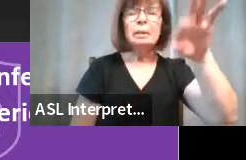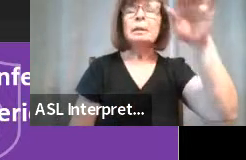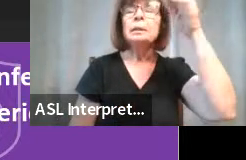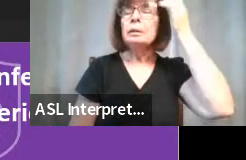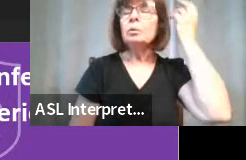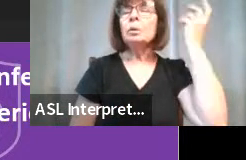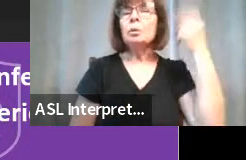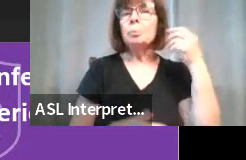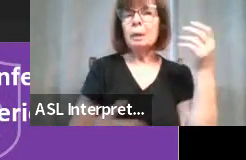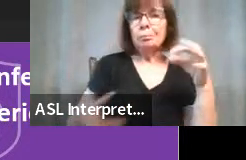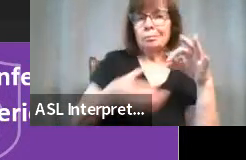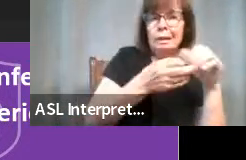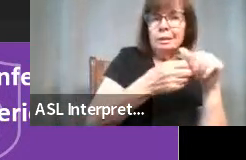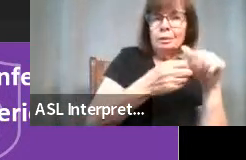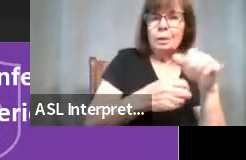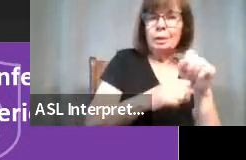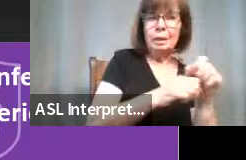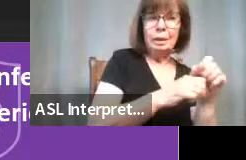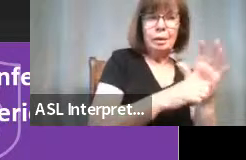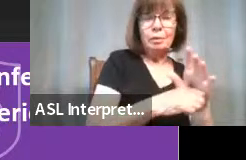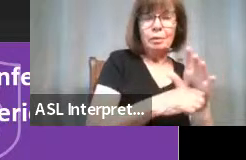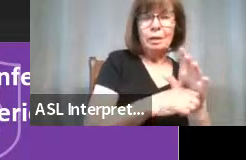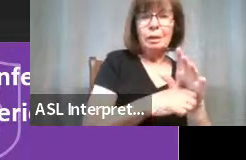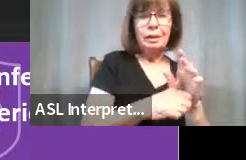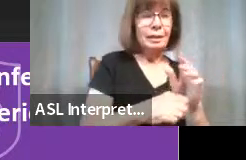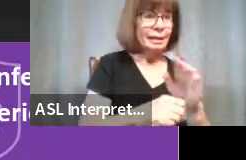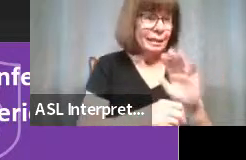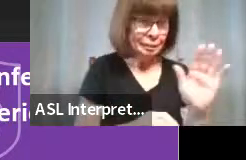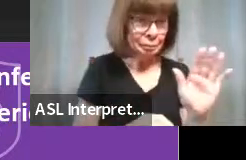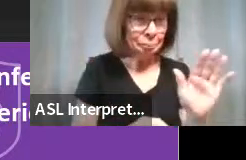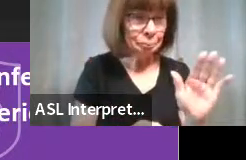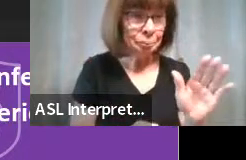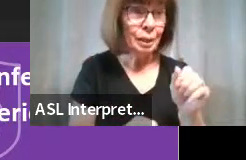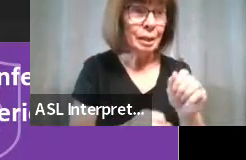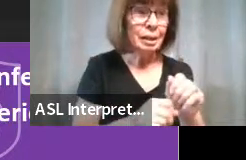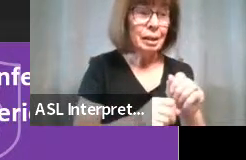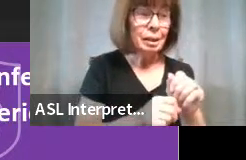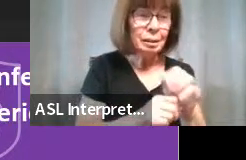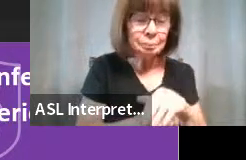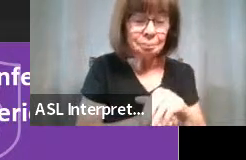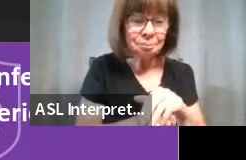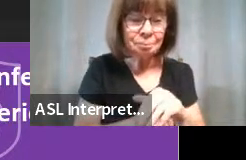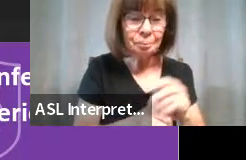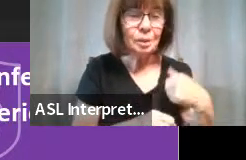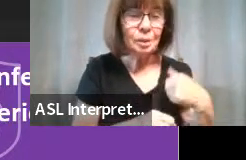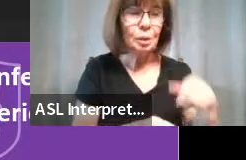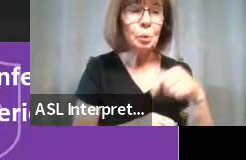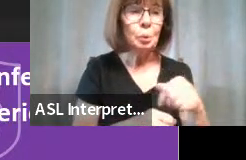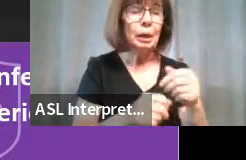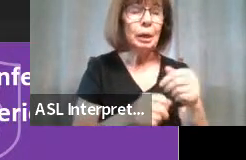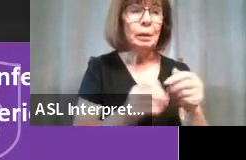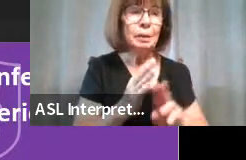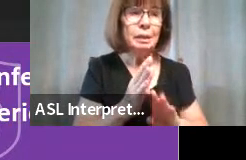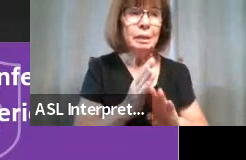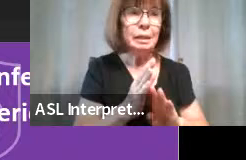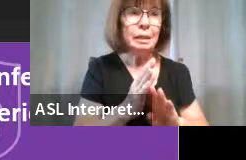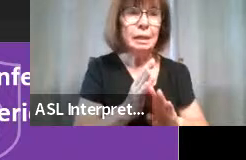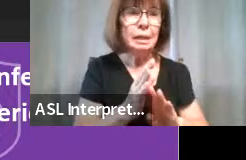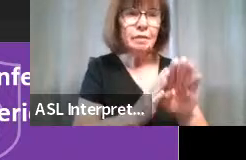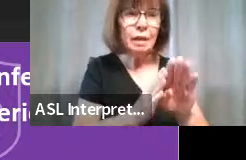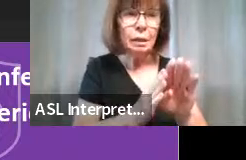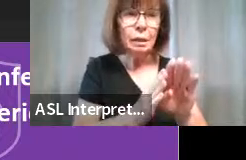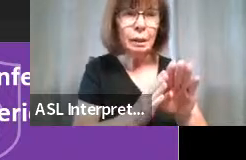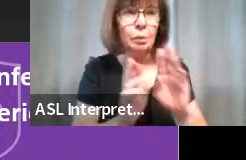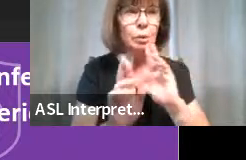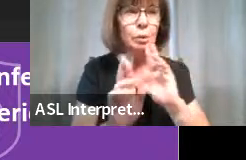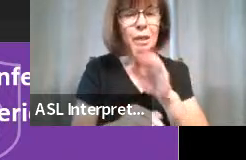So Kayeb and I work together on developing the response to your feedback. So I'll be